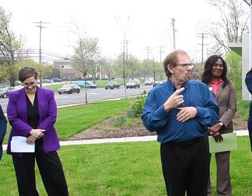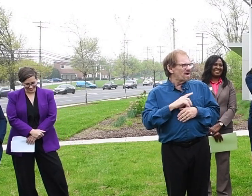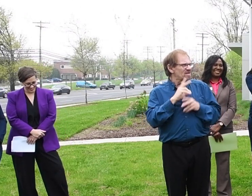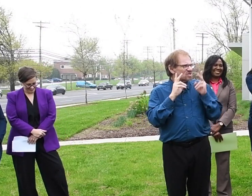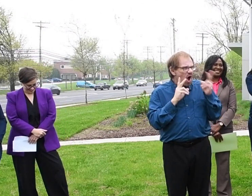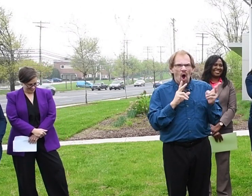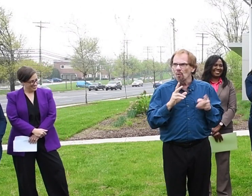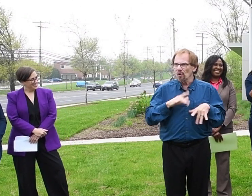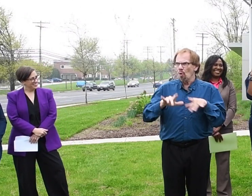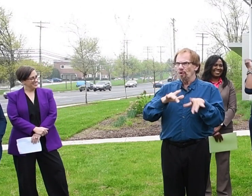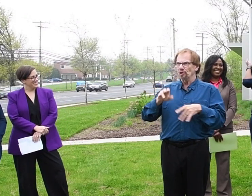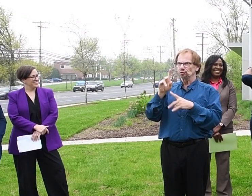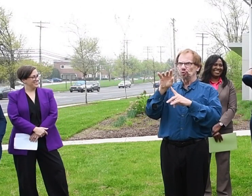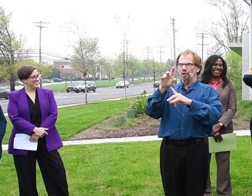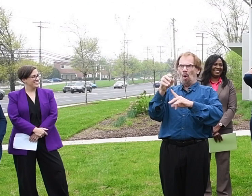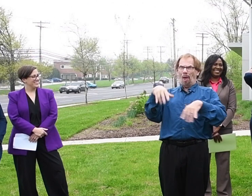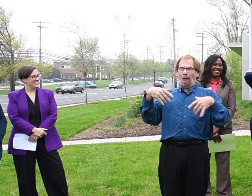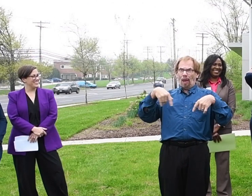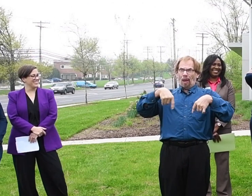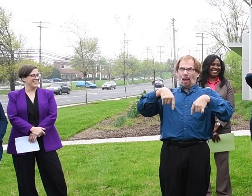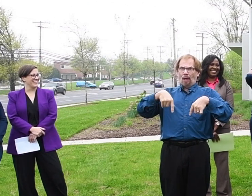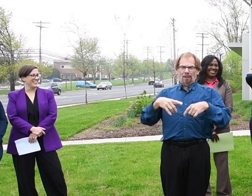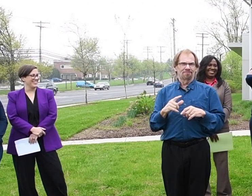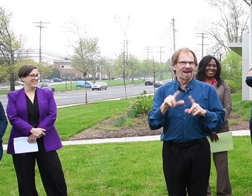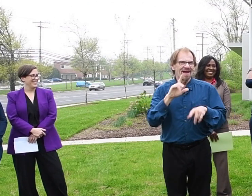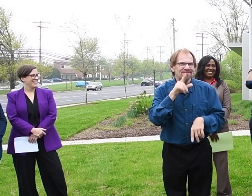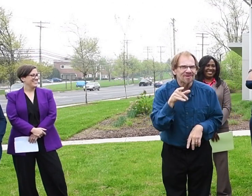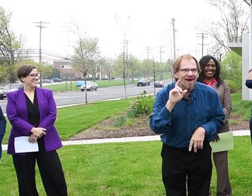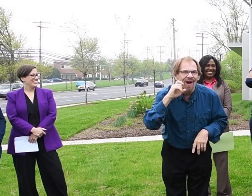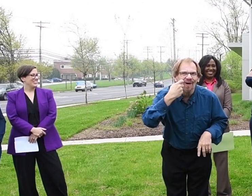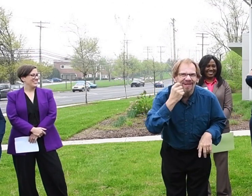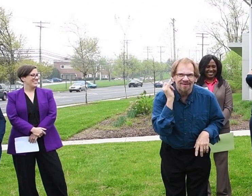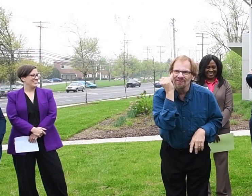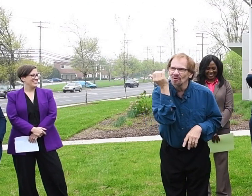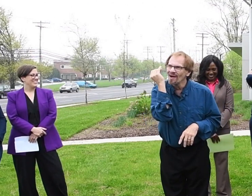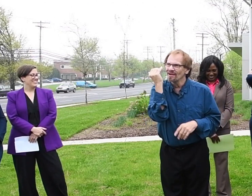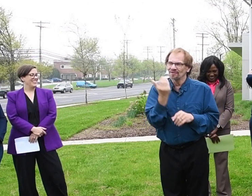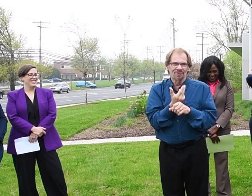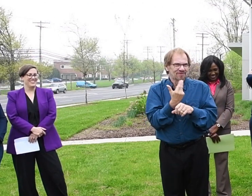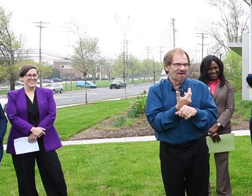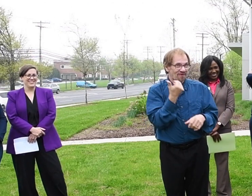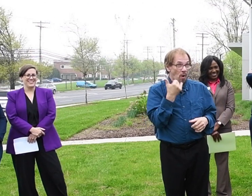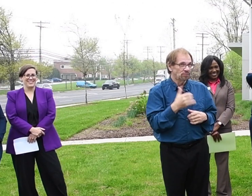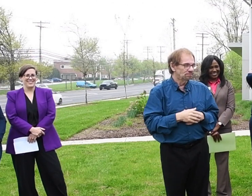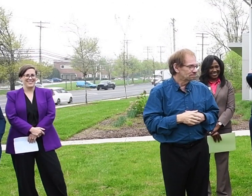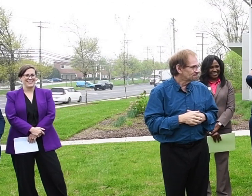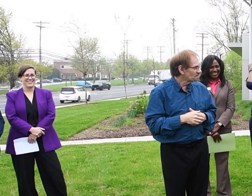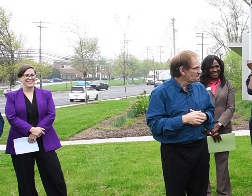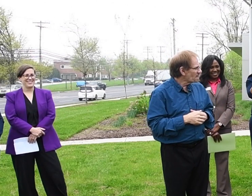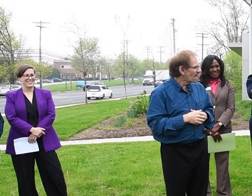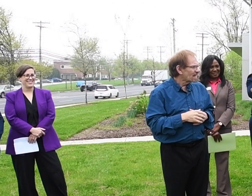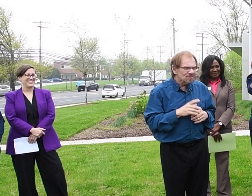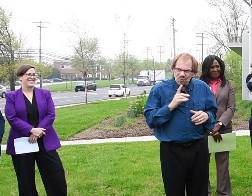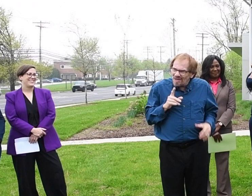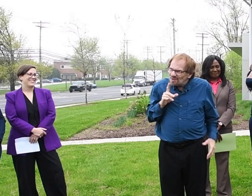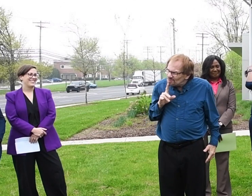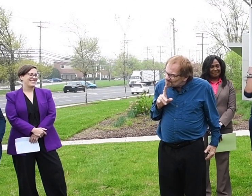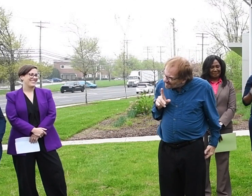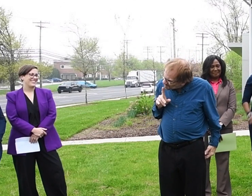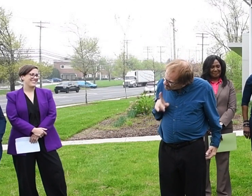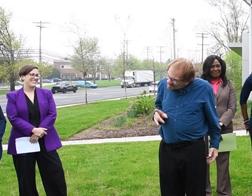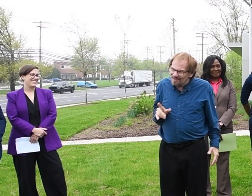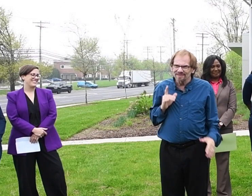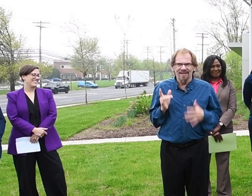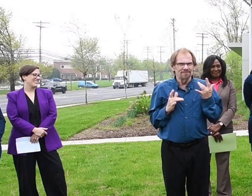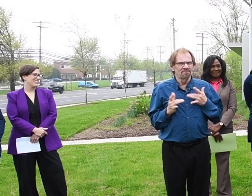that looks scary to me, but I'm sure is super cool if you know how to use a phone. It's really, really excited. I